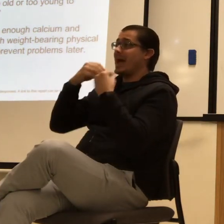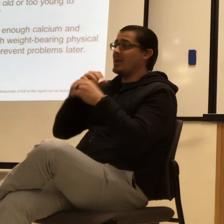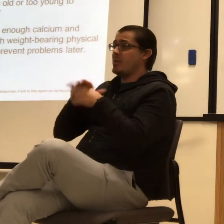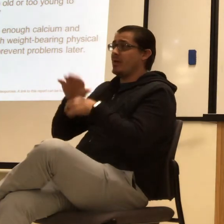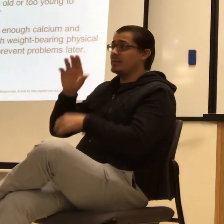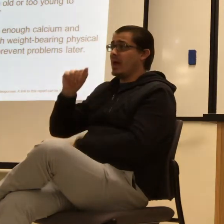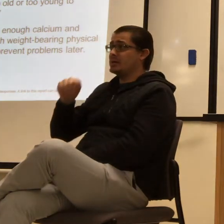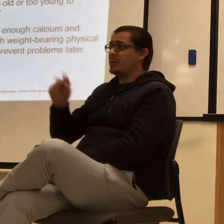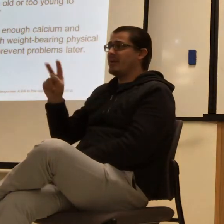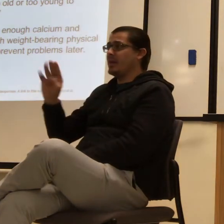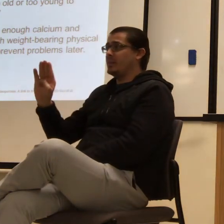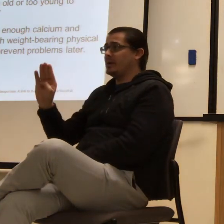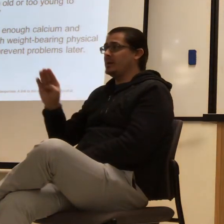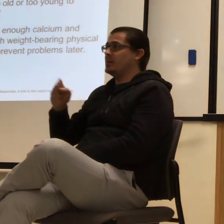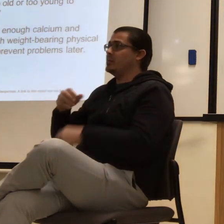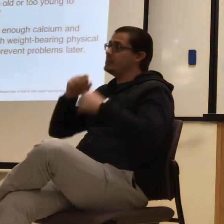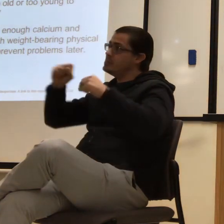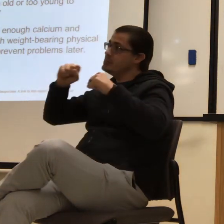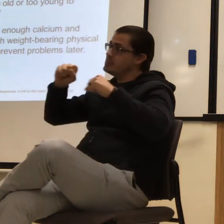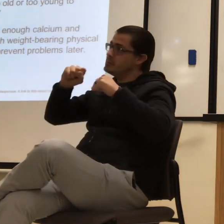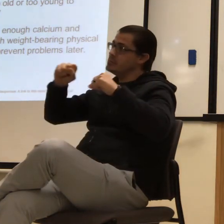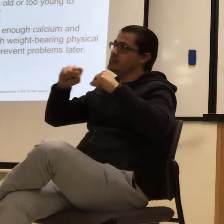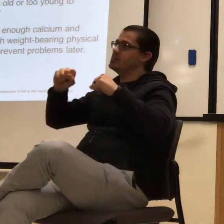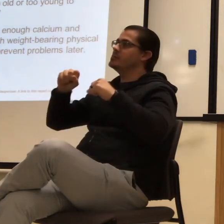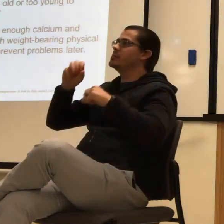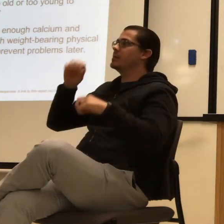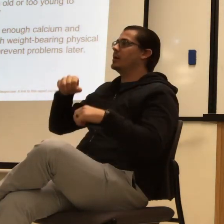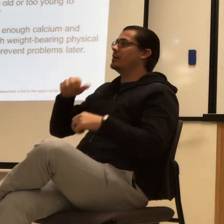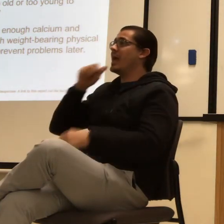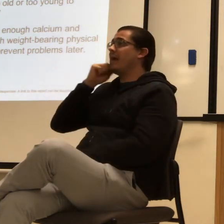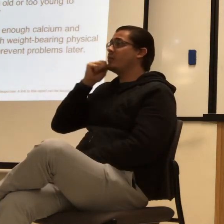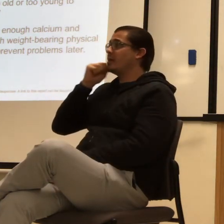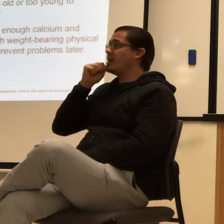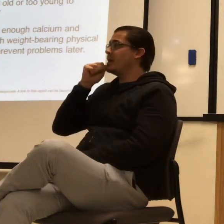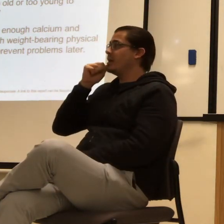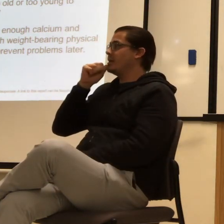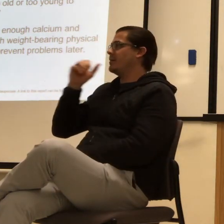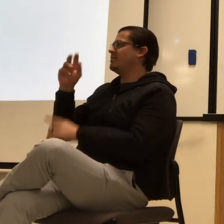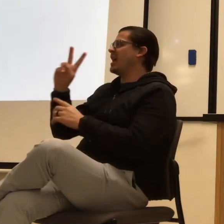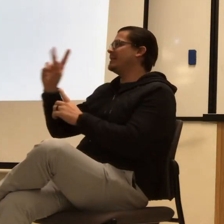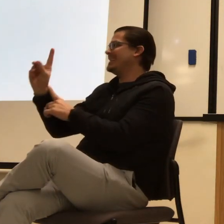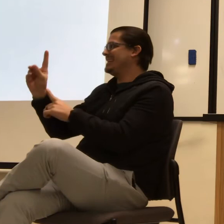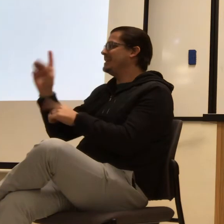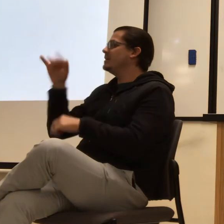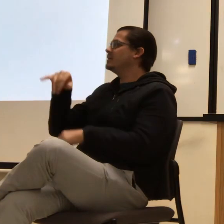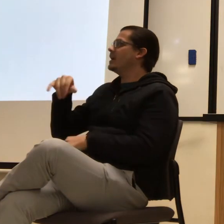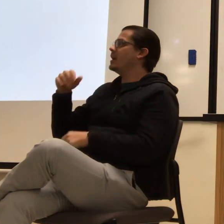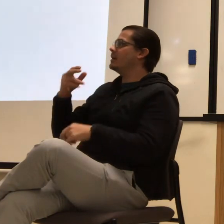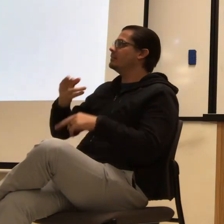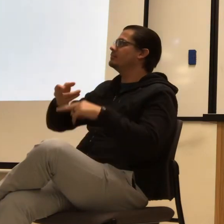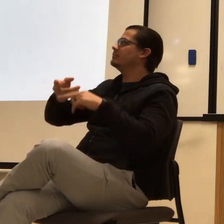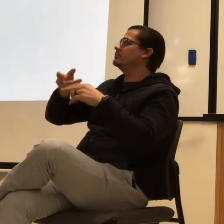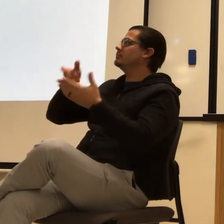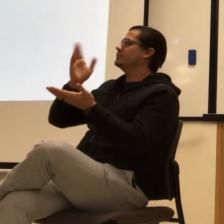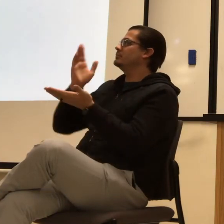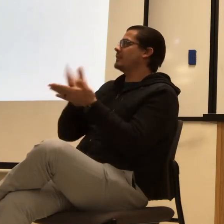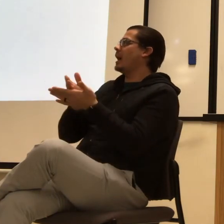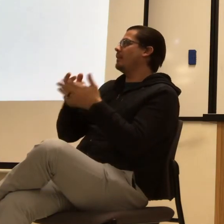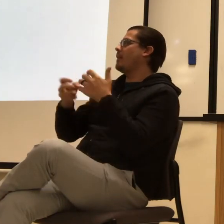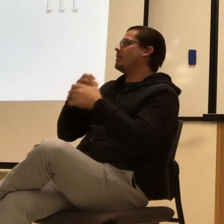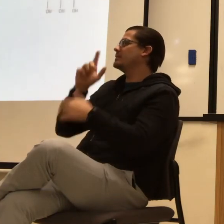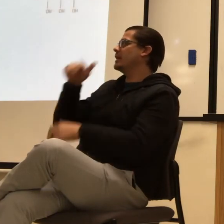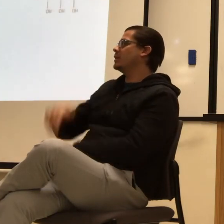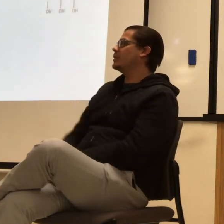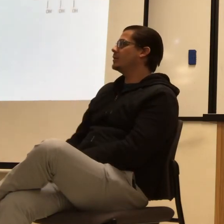vitamin D, together with weight-bearing physical activity, every day can prevent problems later. The one drug I want you to know